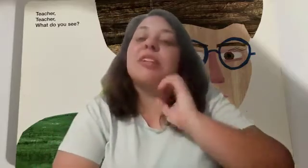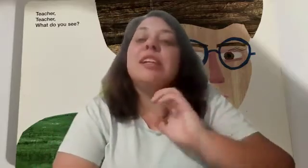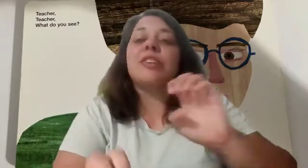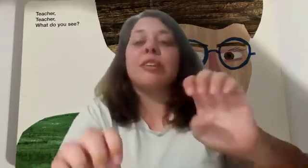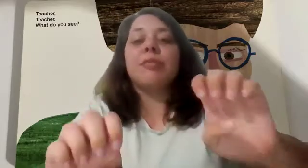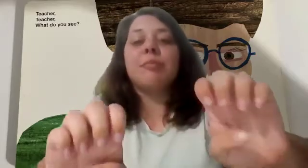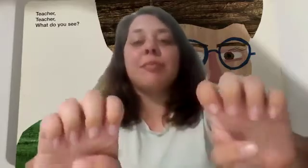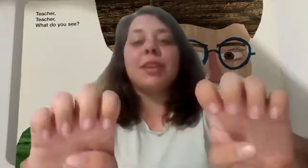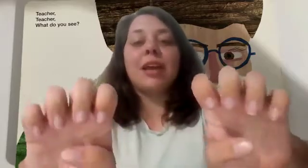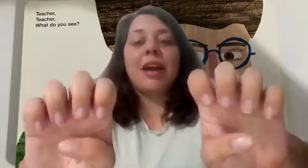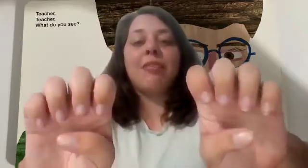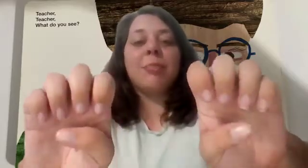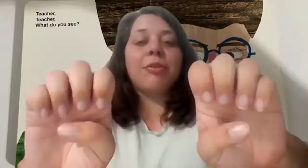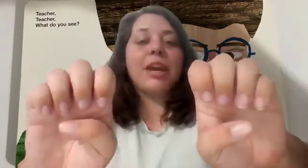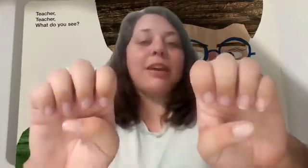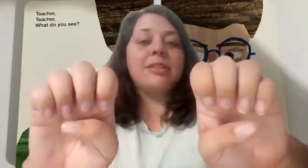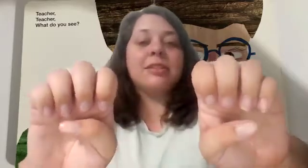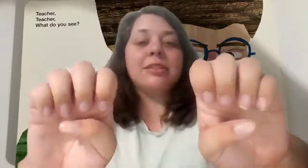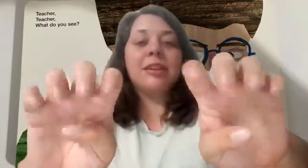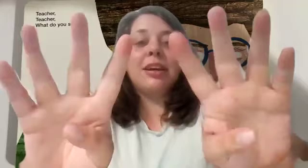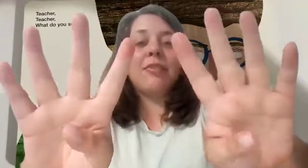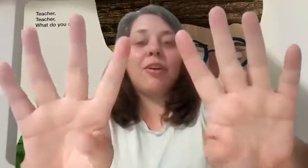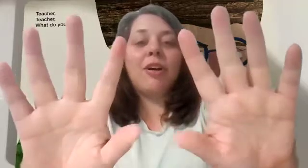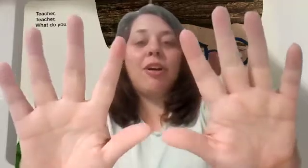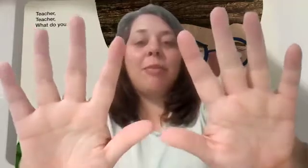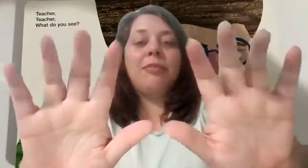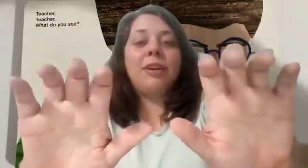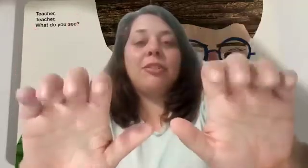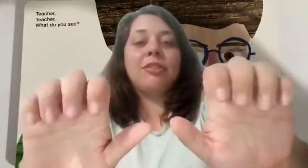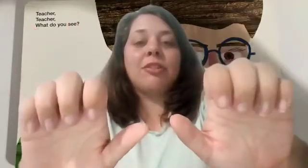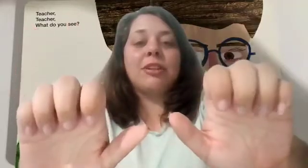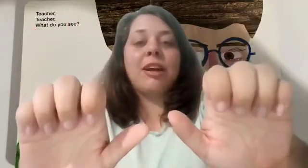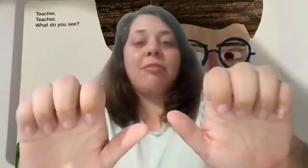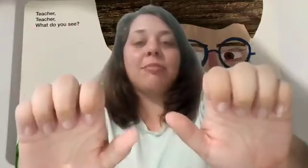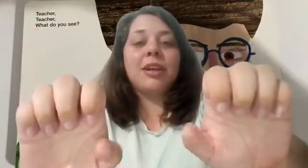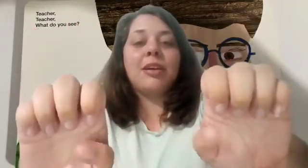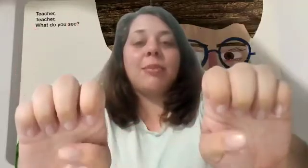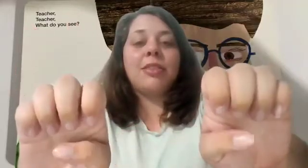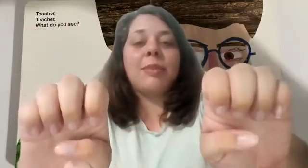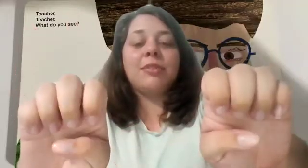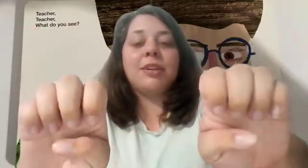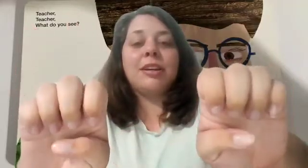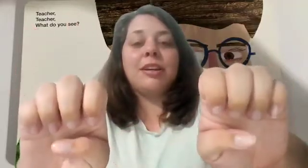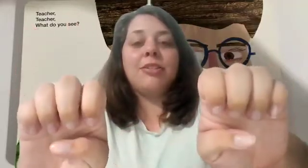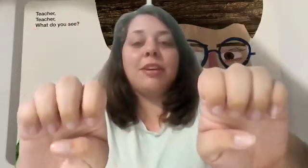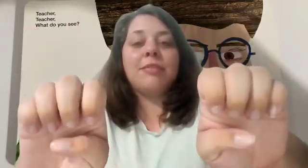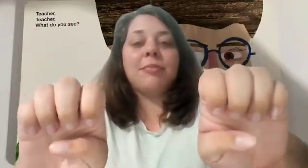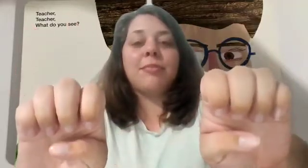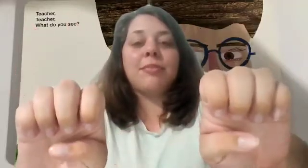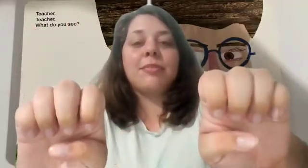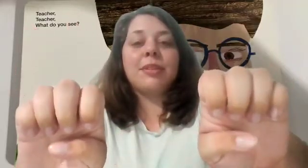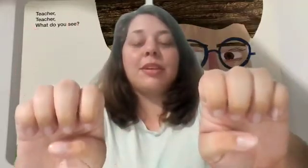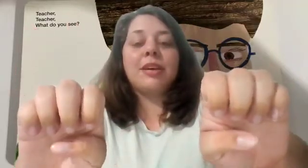So for teacher, I have both hands, I have all my fingers curled down and my thumbs tucked in under it.